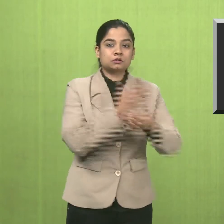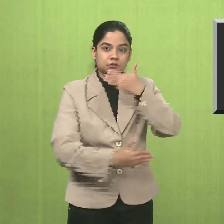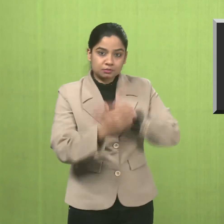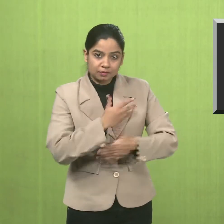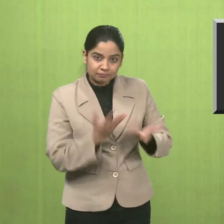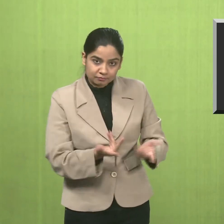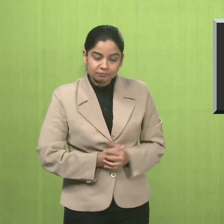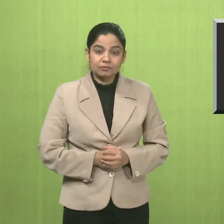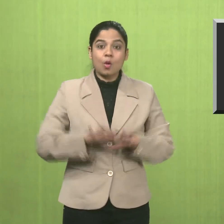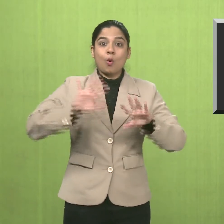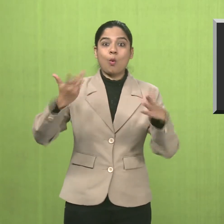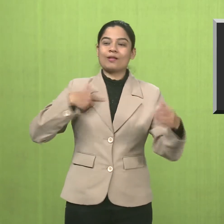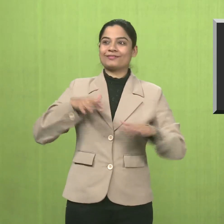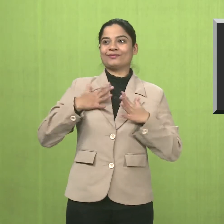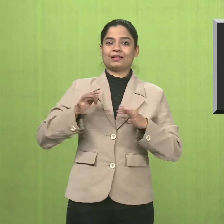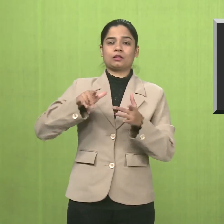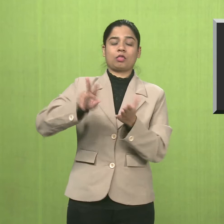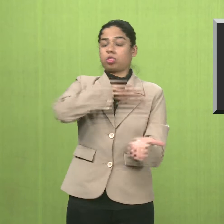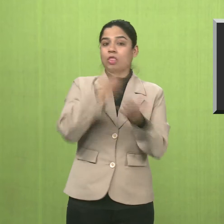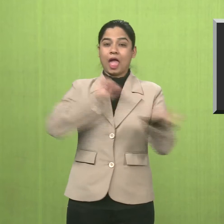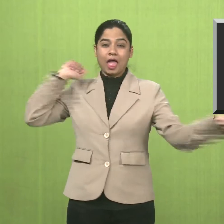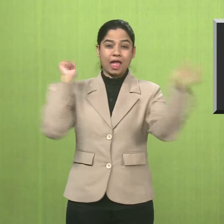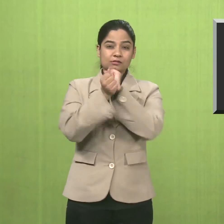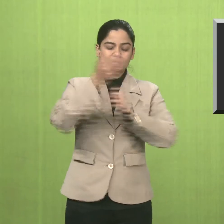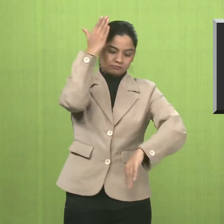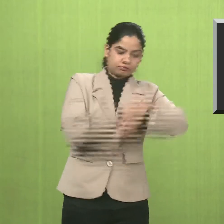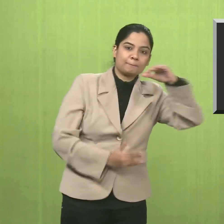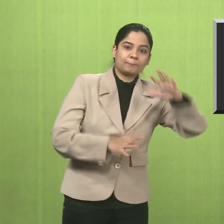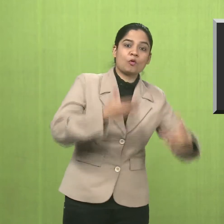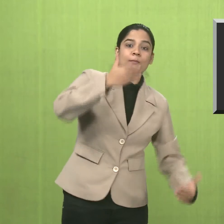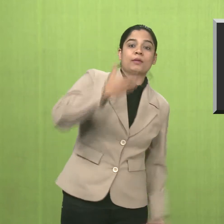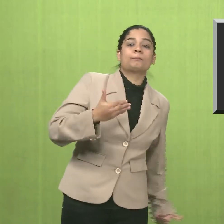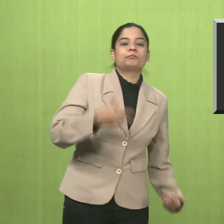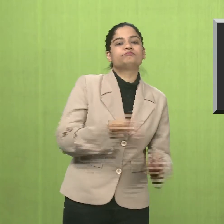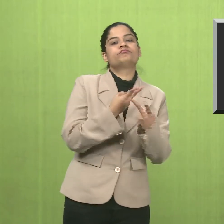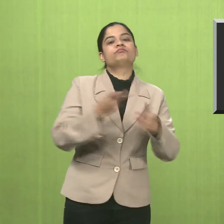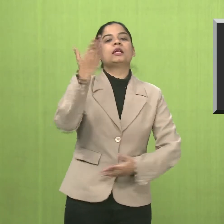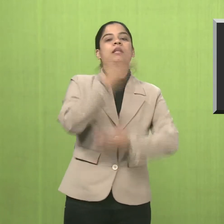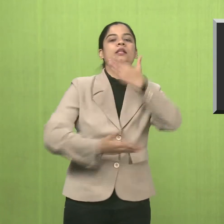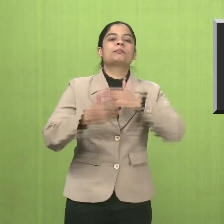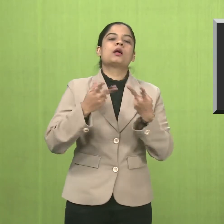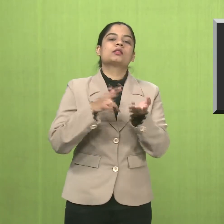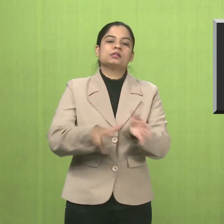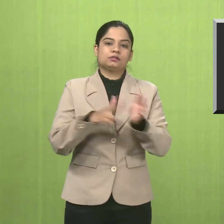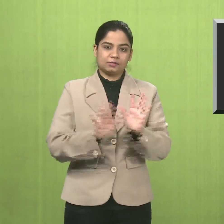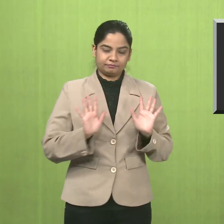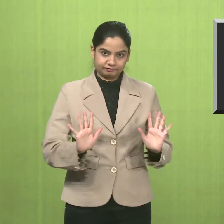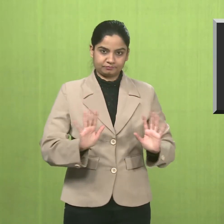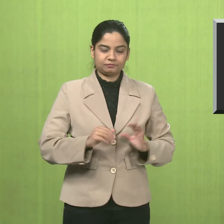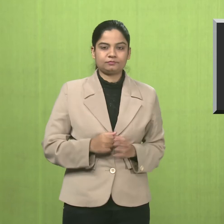Or sometimes even the hard working conditions. Sometimes due to accidents, it can